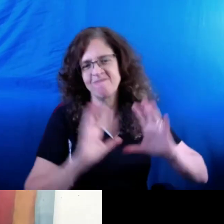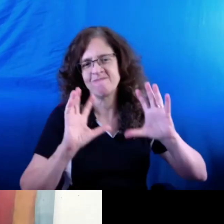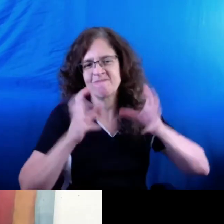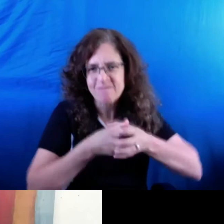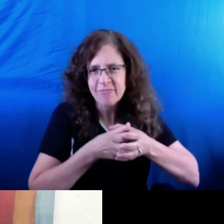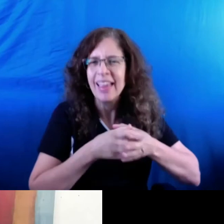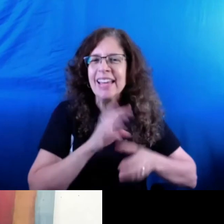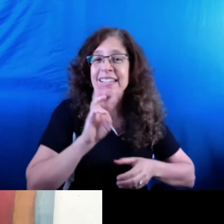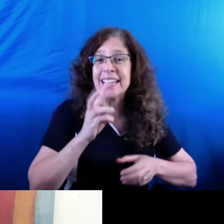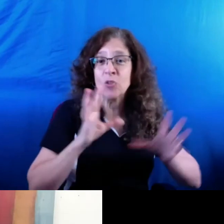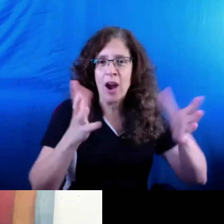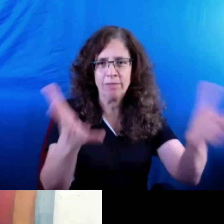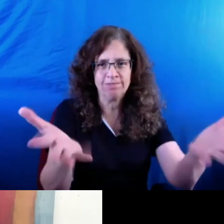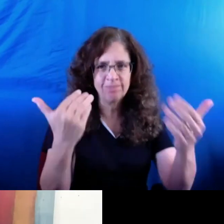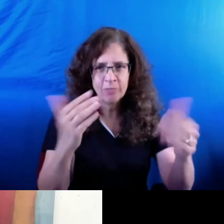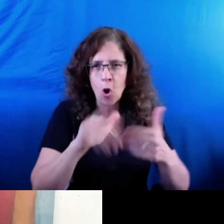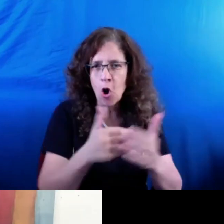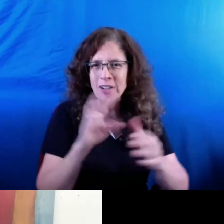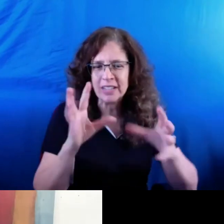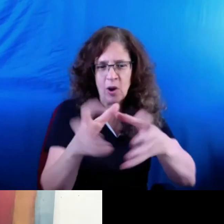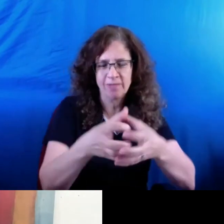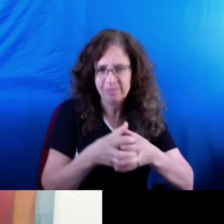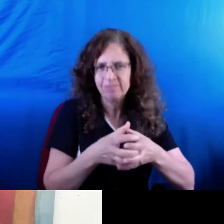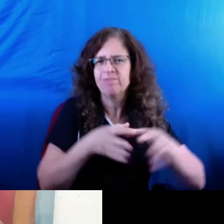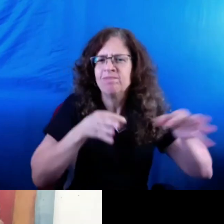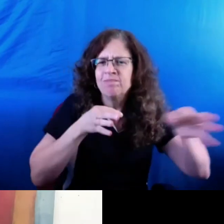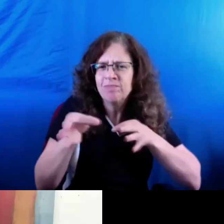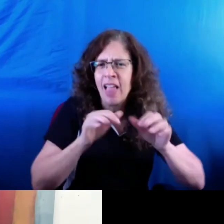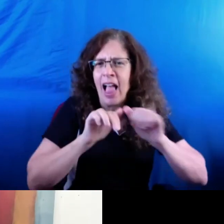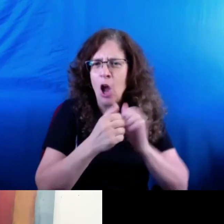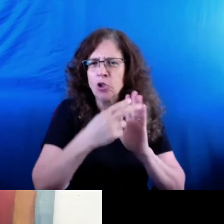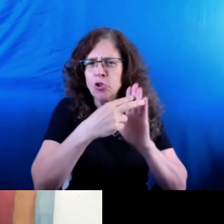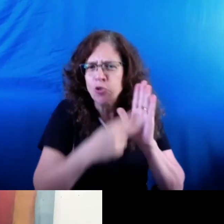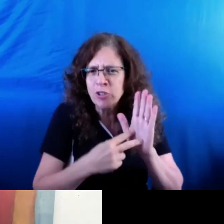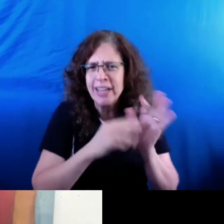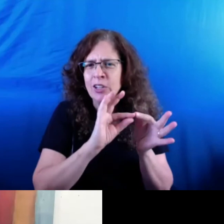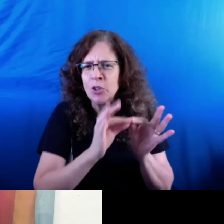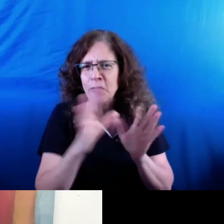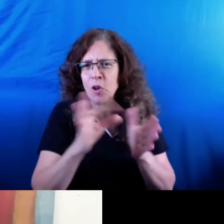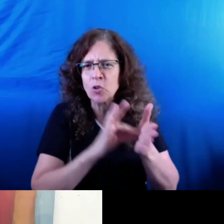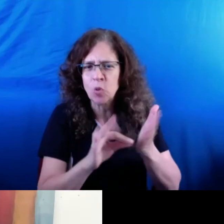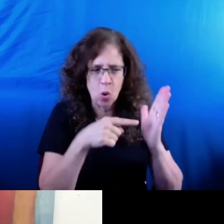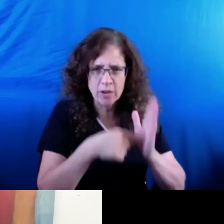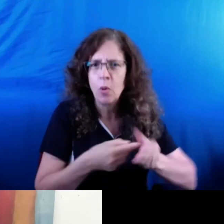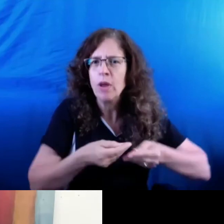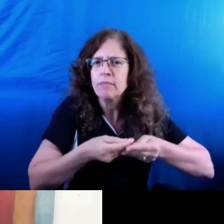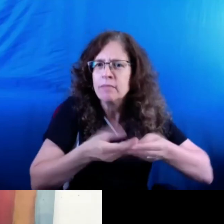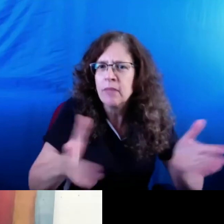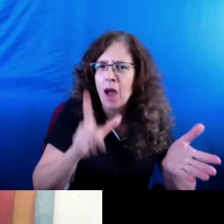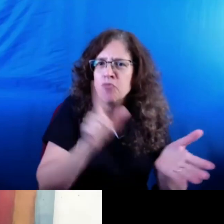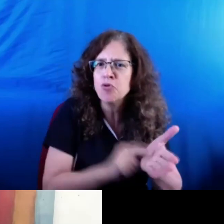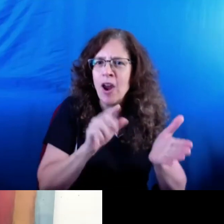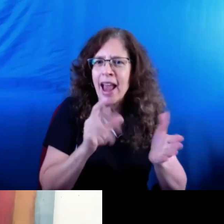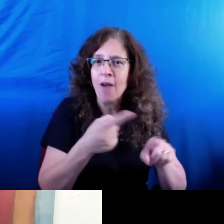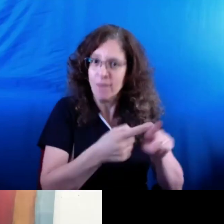department trainings, and we would, 6th grade, come on, we'll all get together and we'll explain how to read and interpret